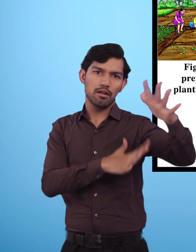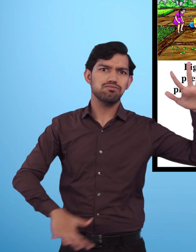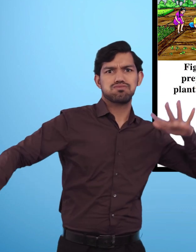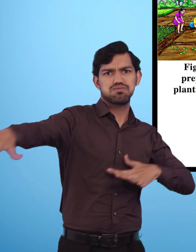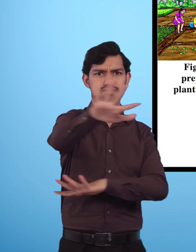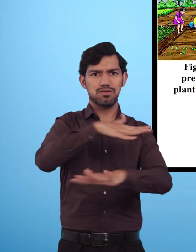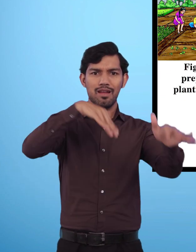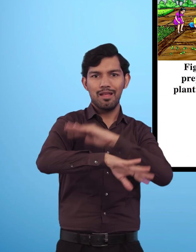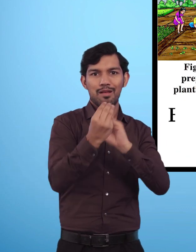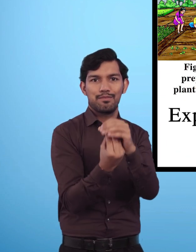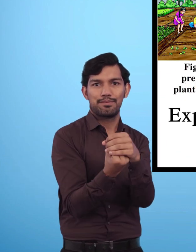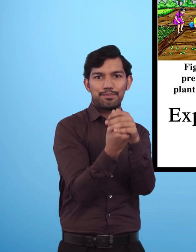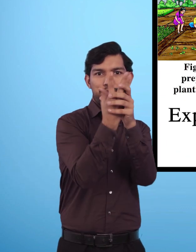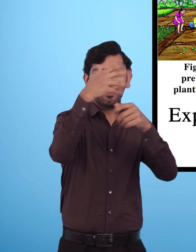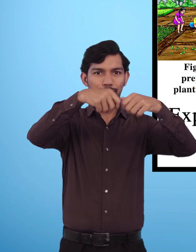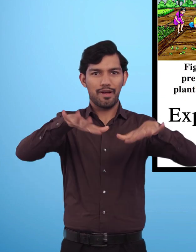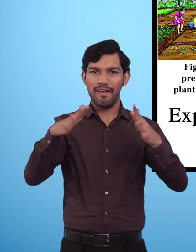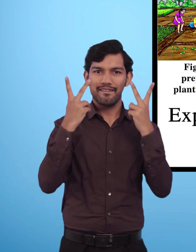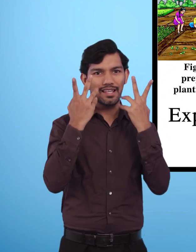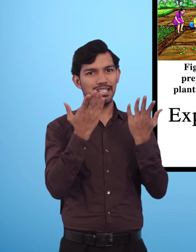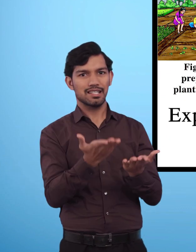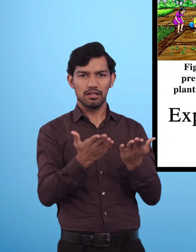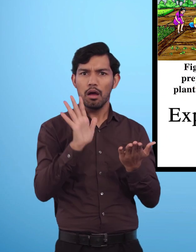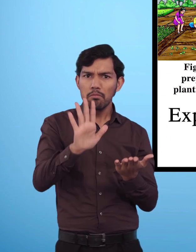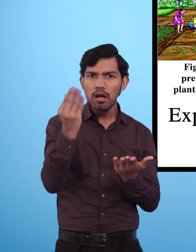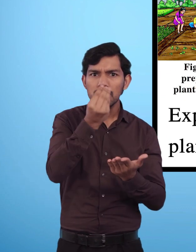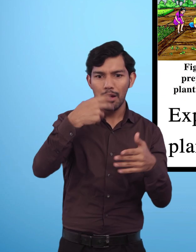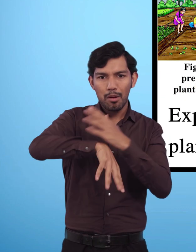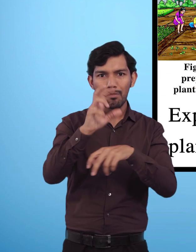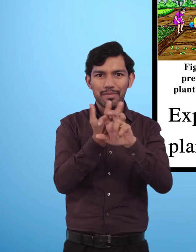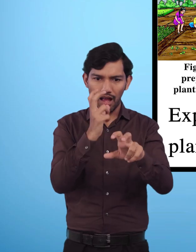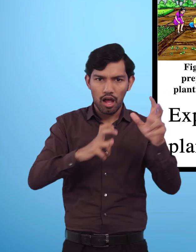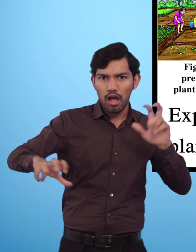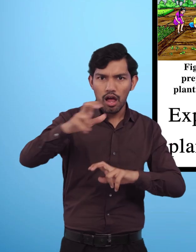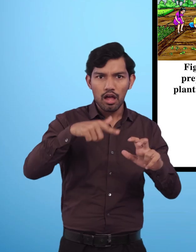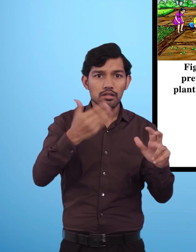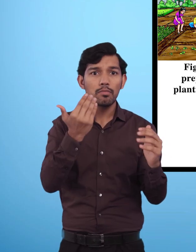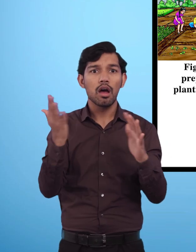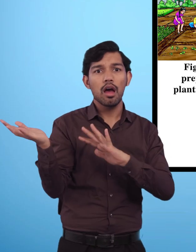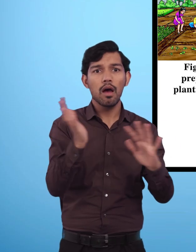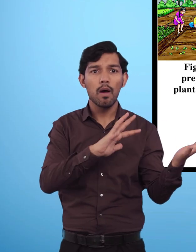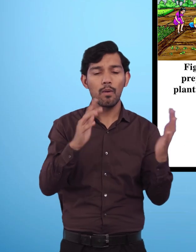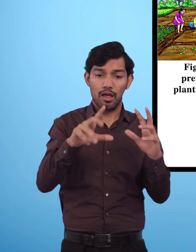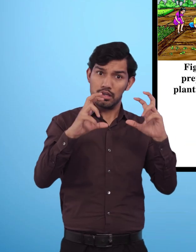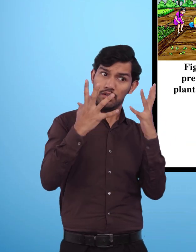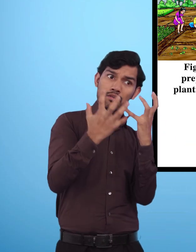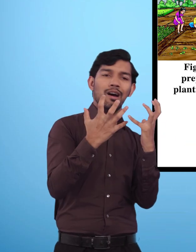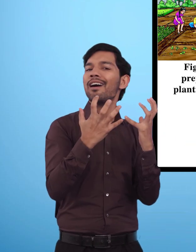Living Creatures exploring their characteristics that for plants to grow, the space between the soil